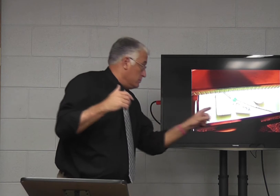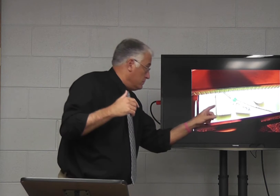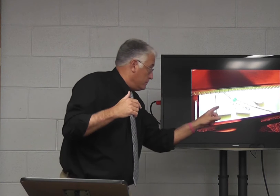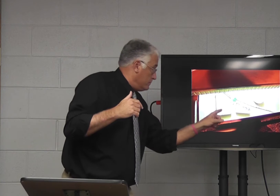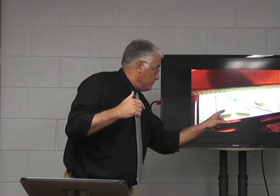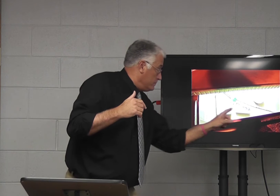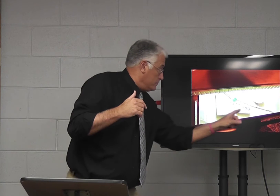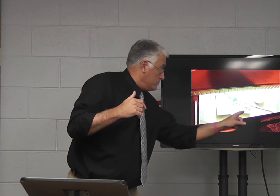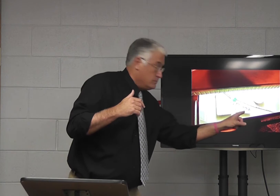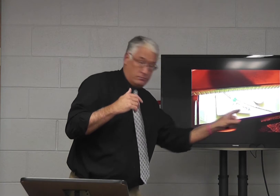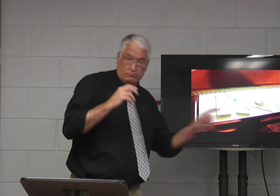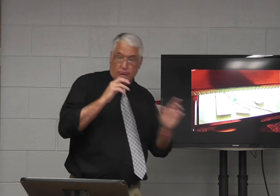that the two tablets,